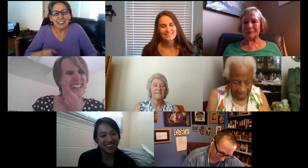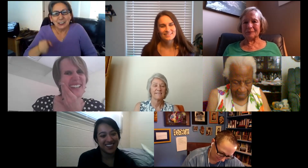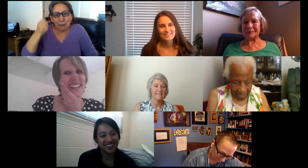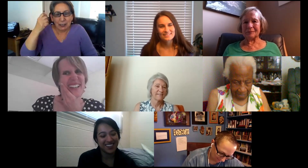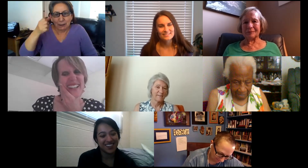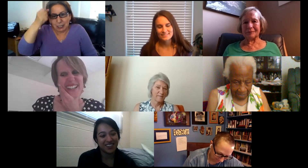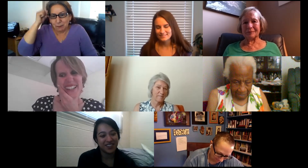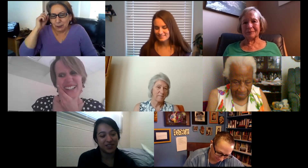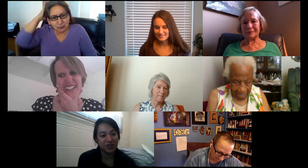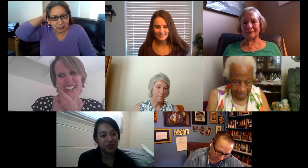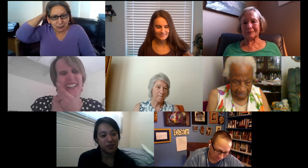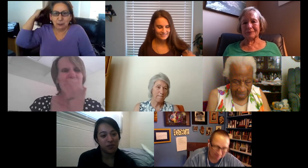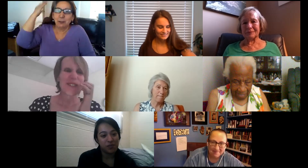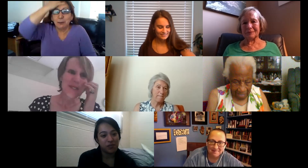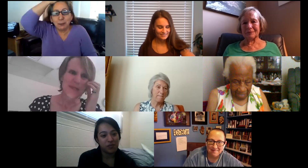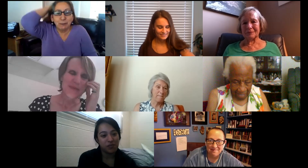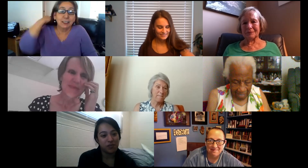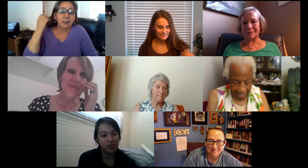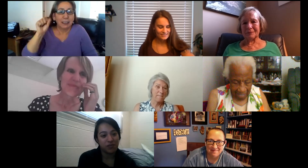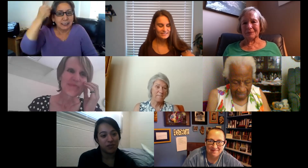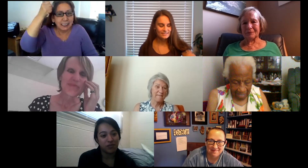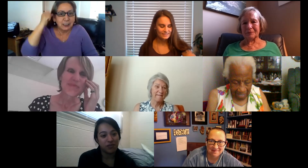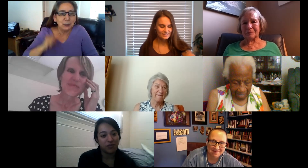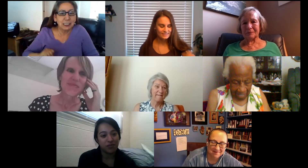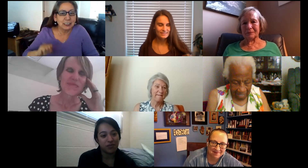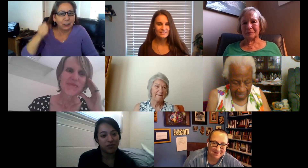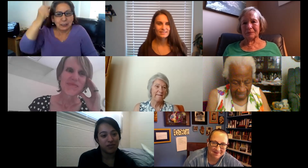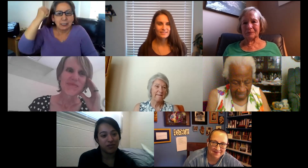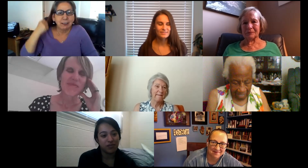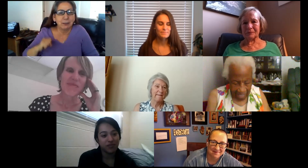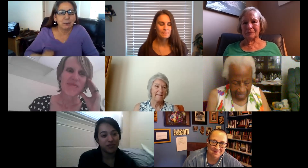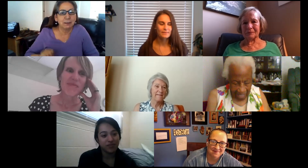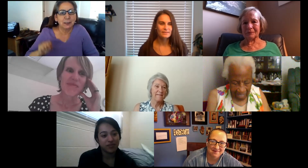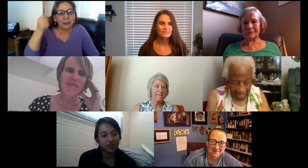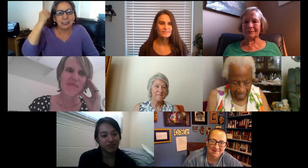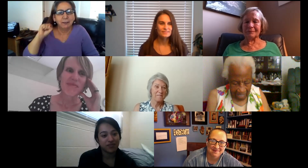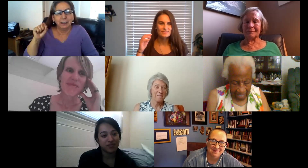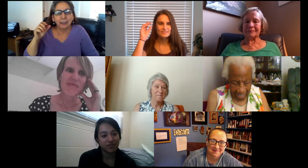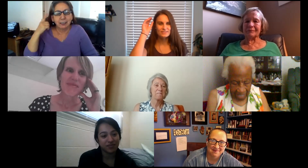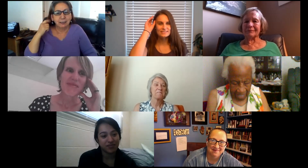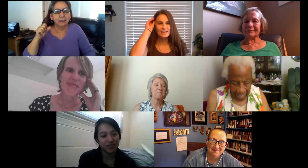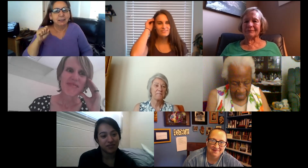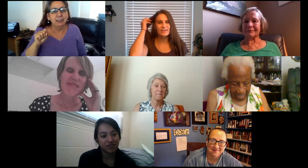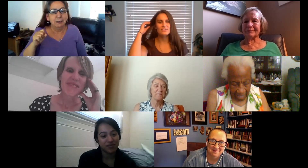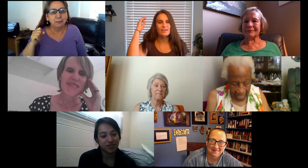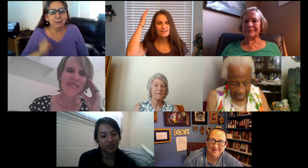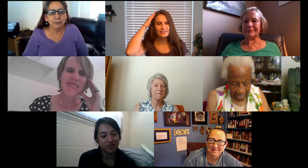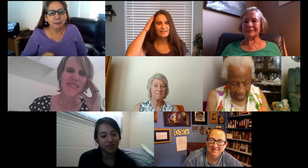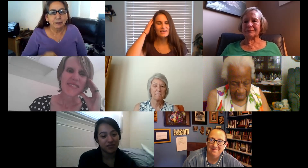So my hair got burned. No more perm. So, but it stayed Susie because I always had long hair with Susie. So it's kind of like you get